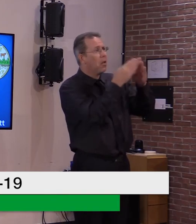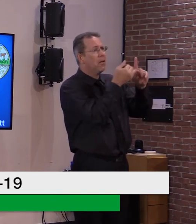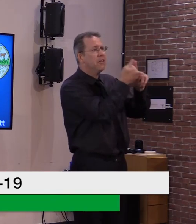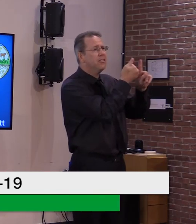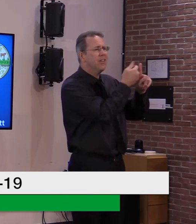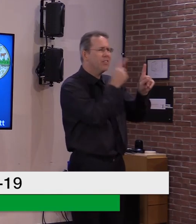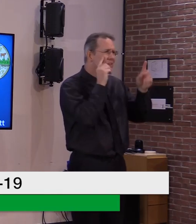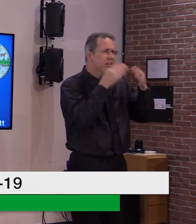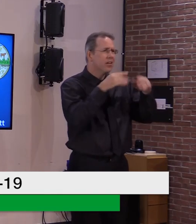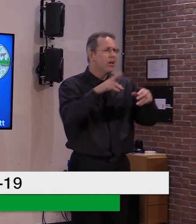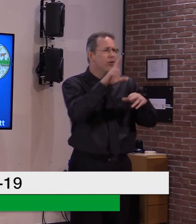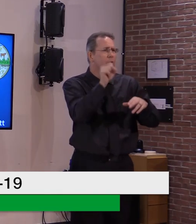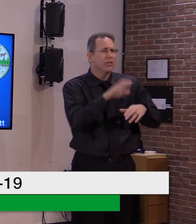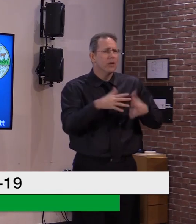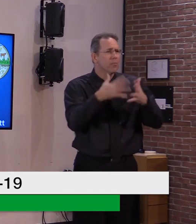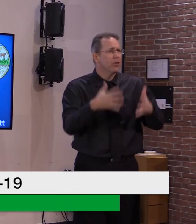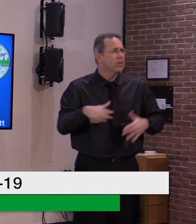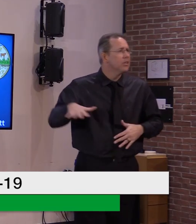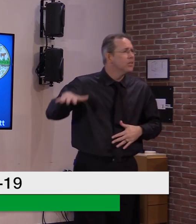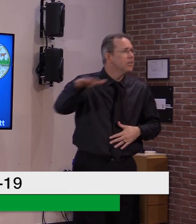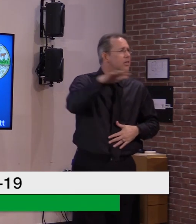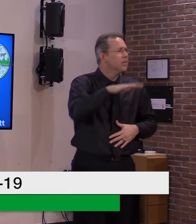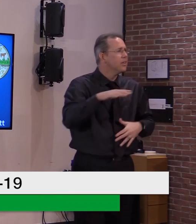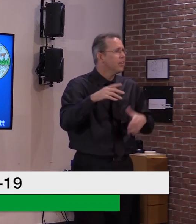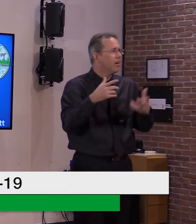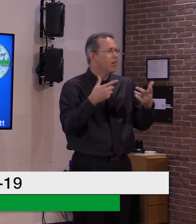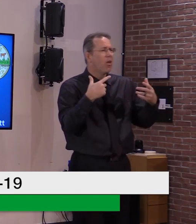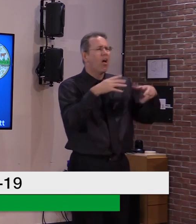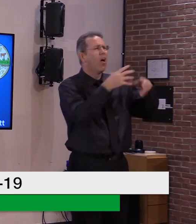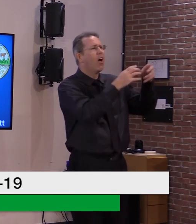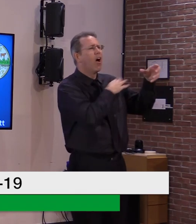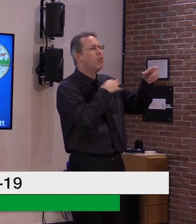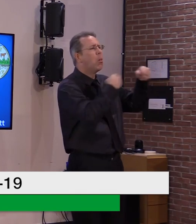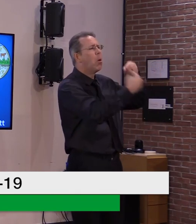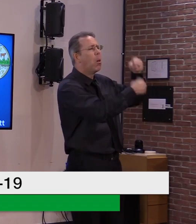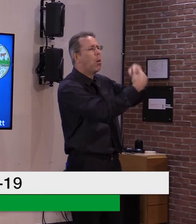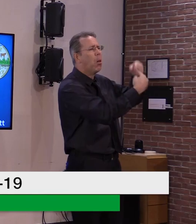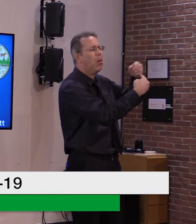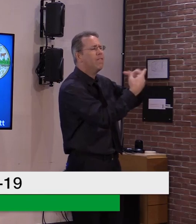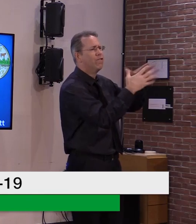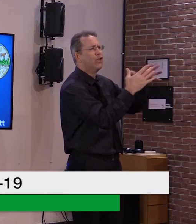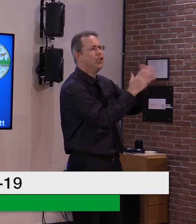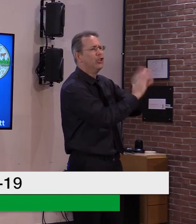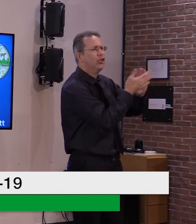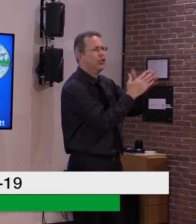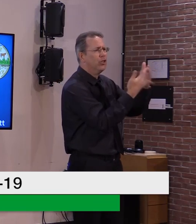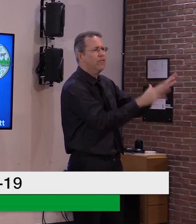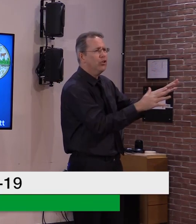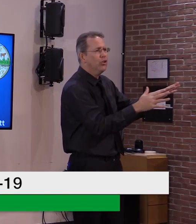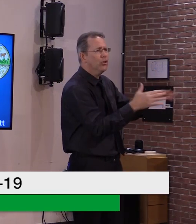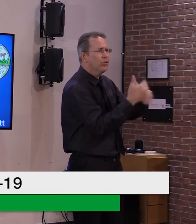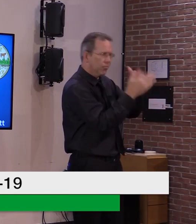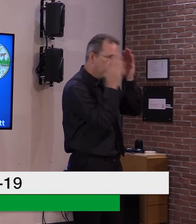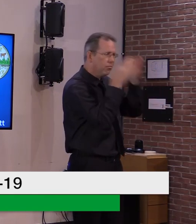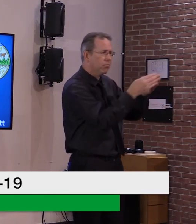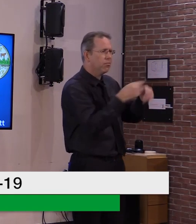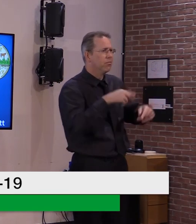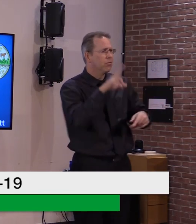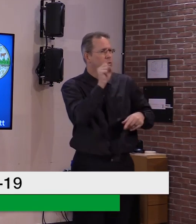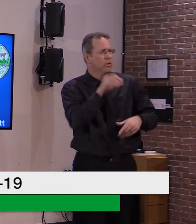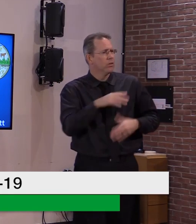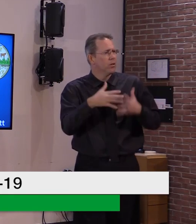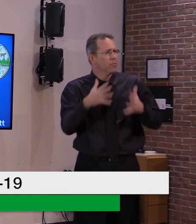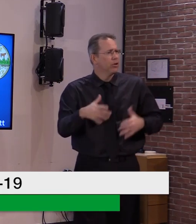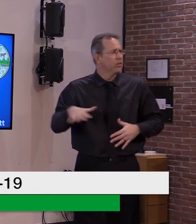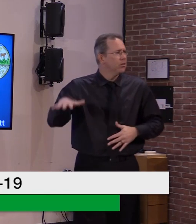they want but just as a stop gap measure there are a number of initiatives they should be working on right now to help